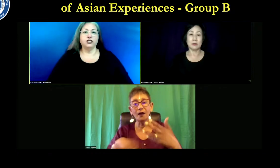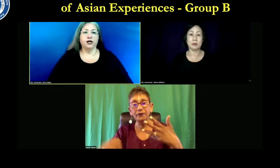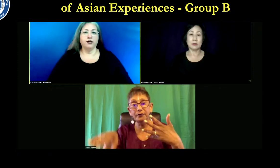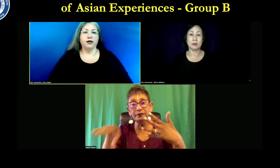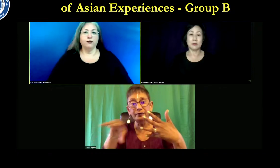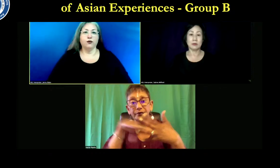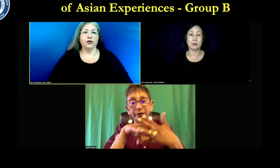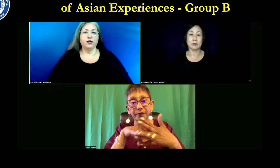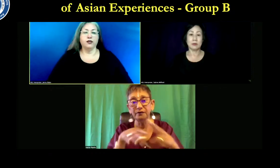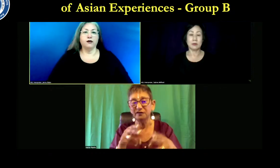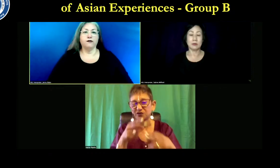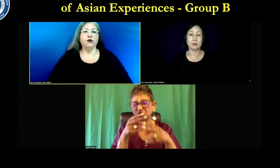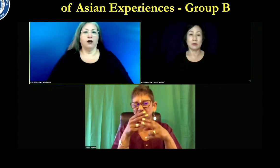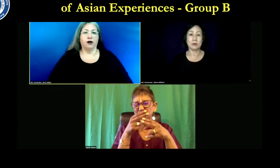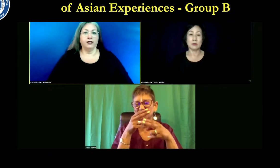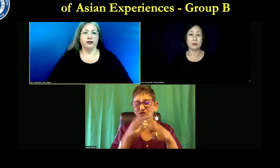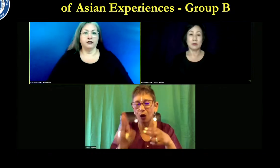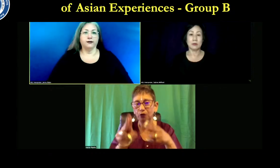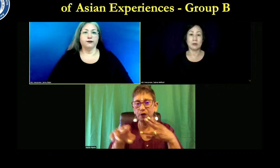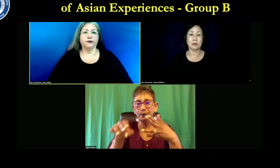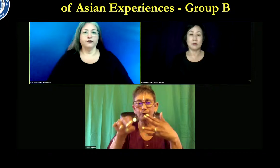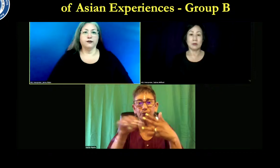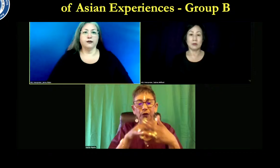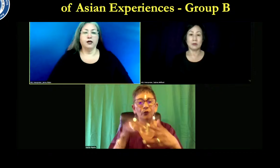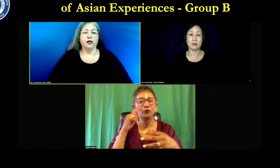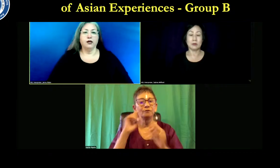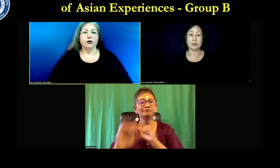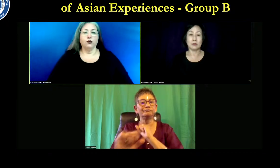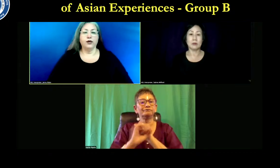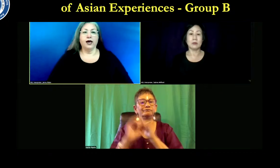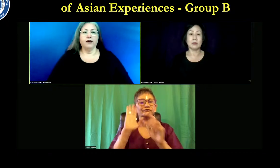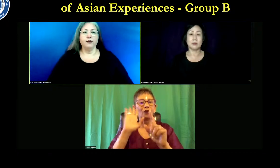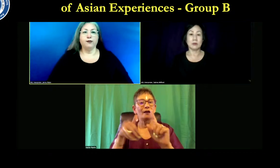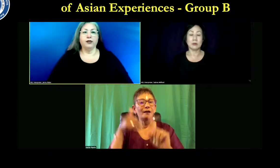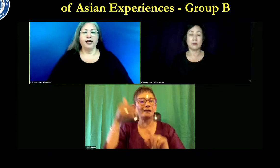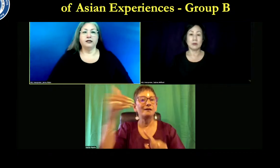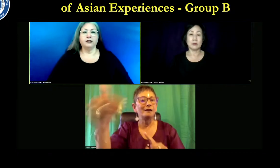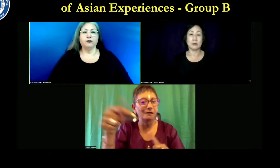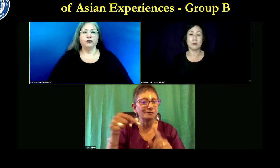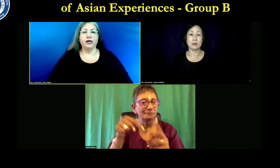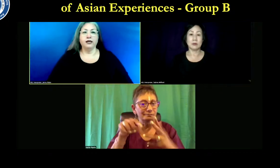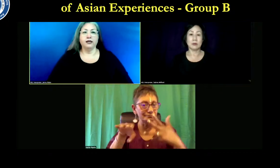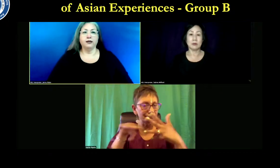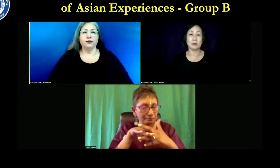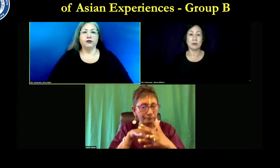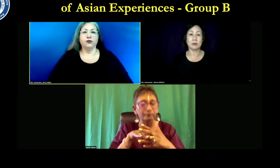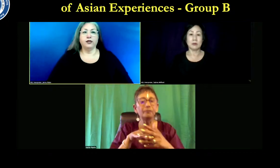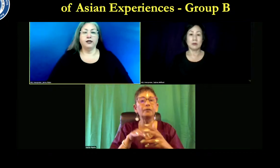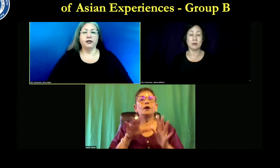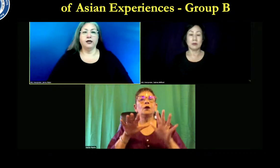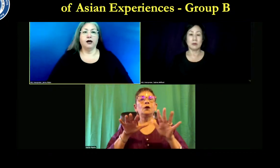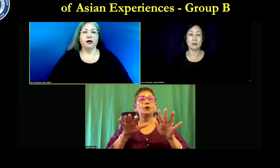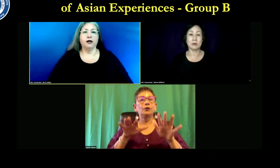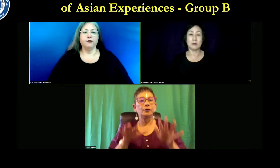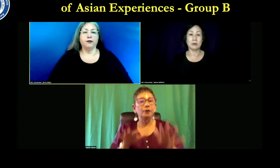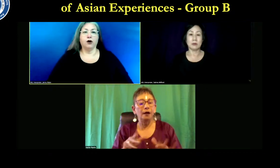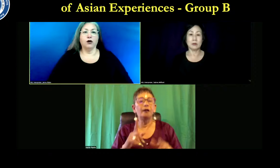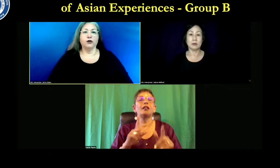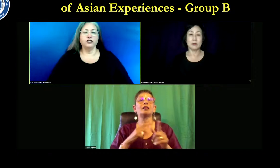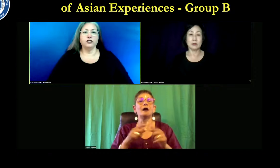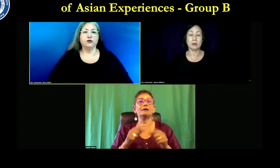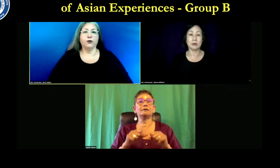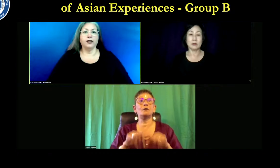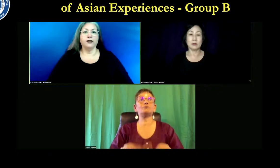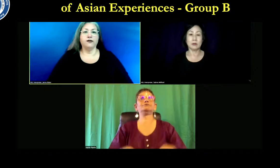comments and share them with the full audience. We have a planned break in between